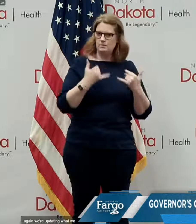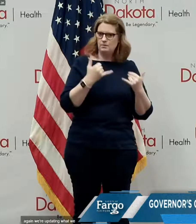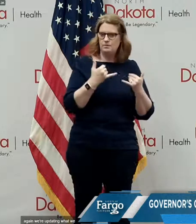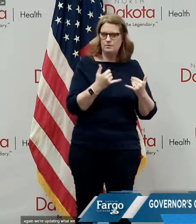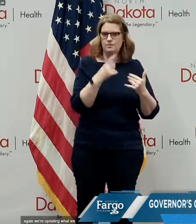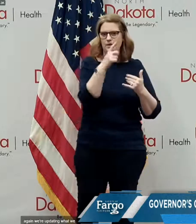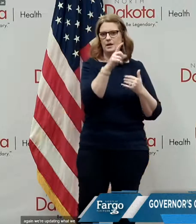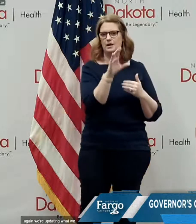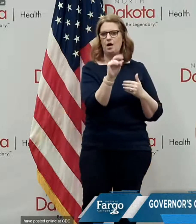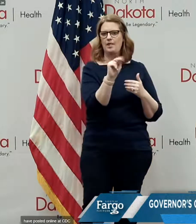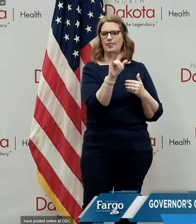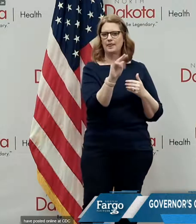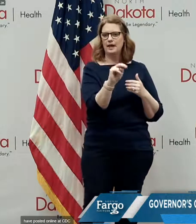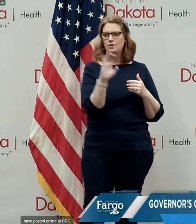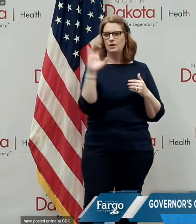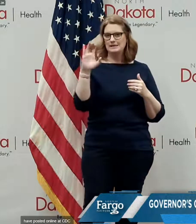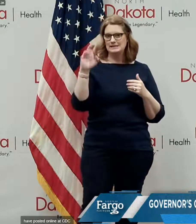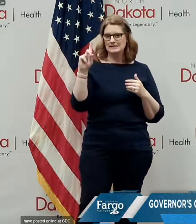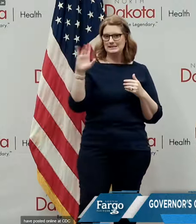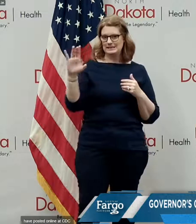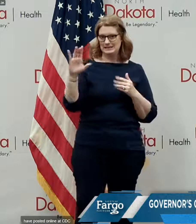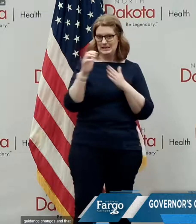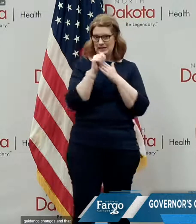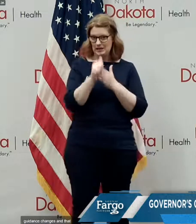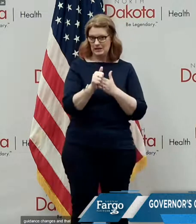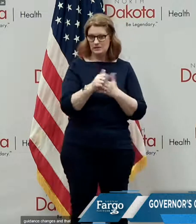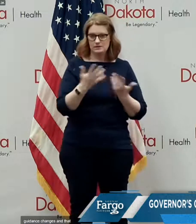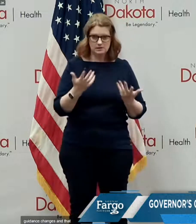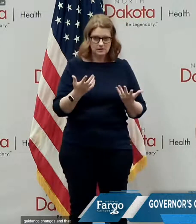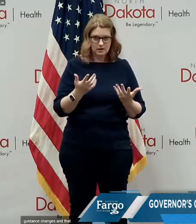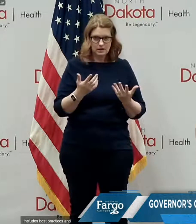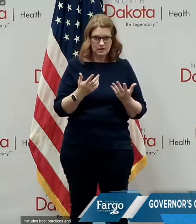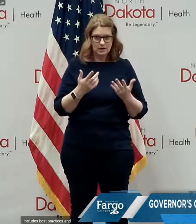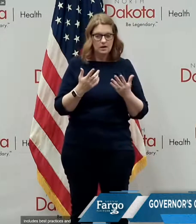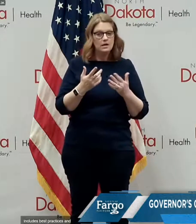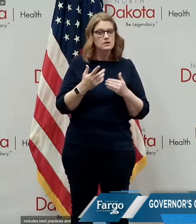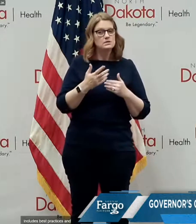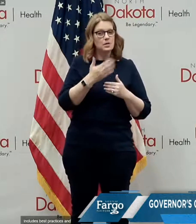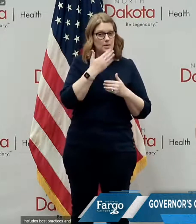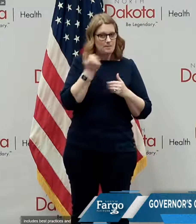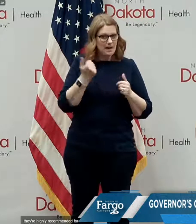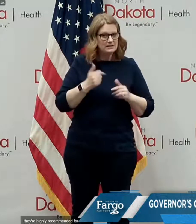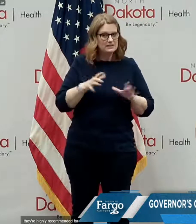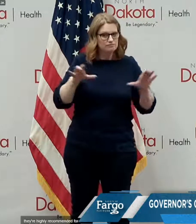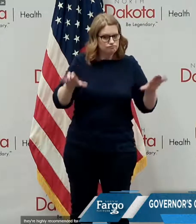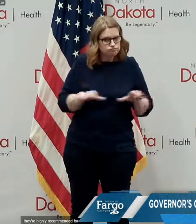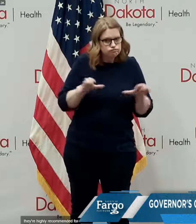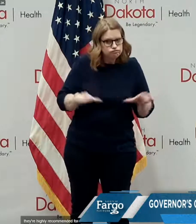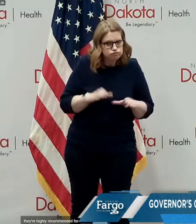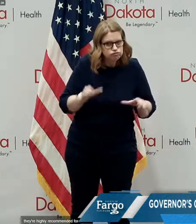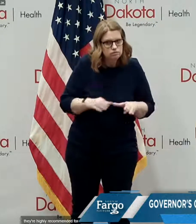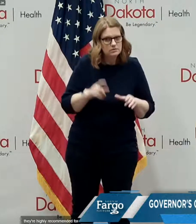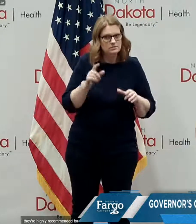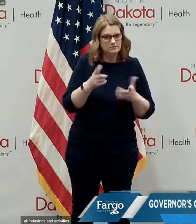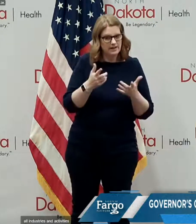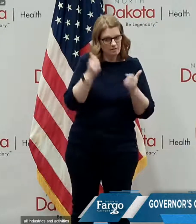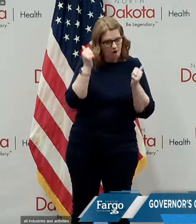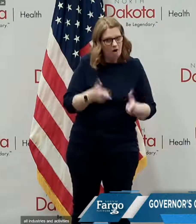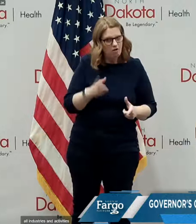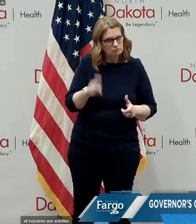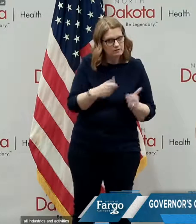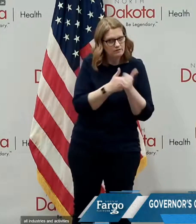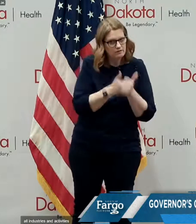guidance changes, and that includes best practices, and they're highly recommended for all industries and activities to follow. So whether